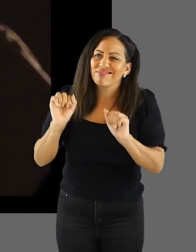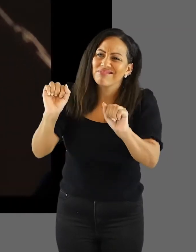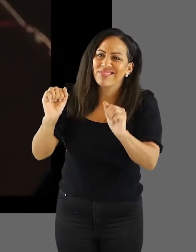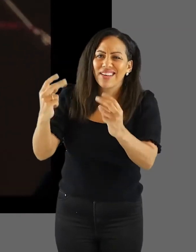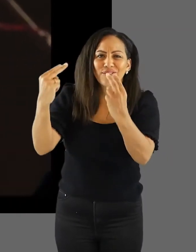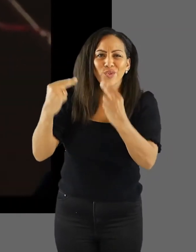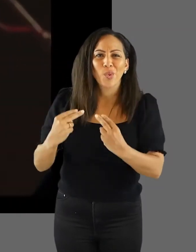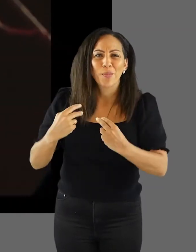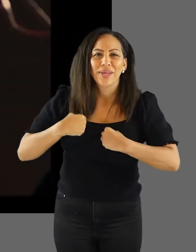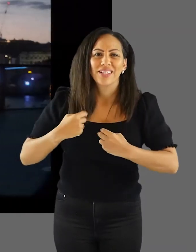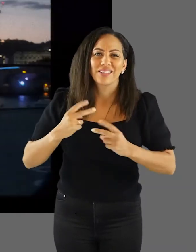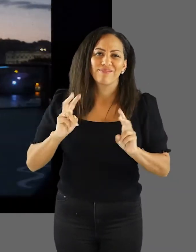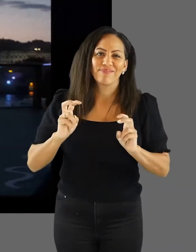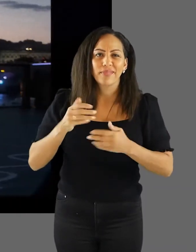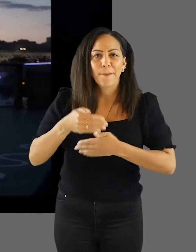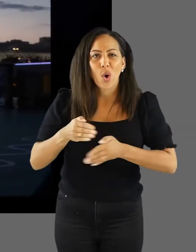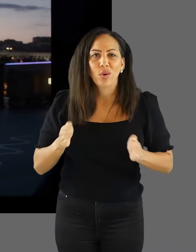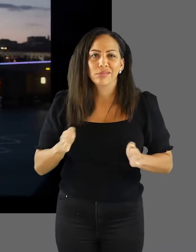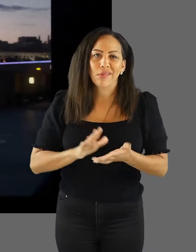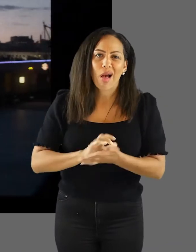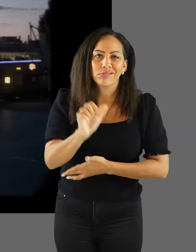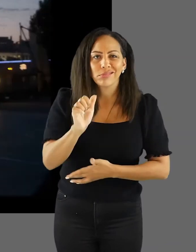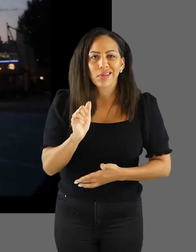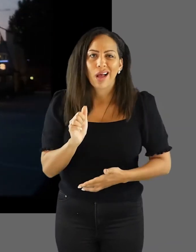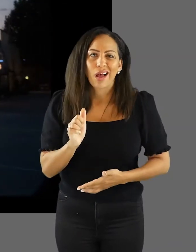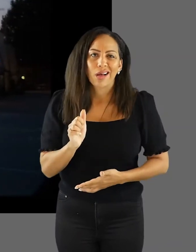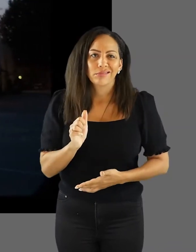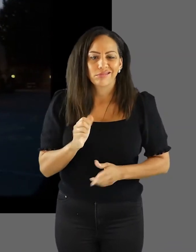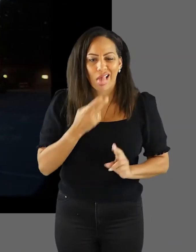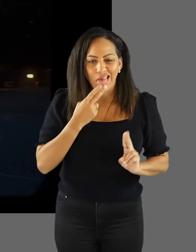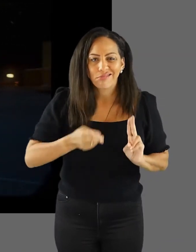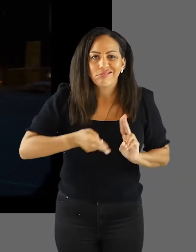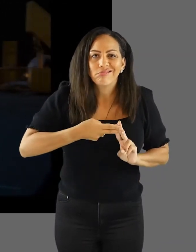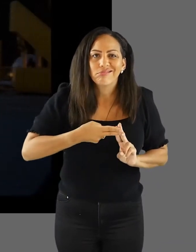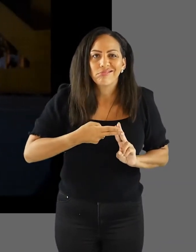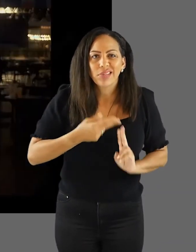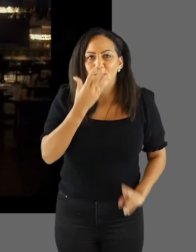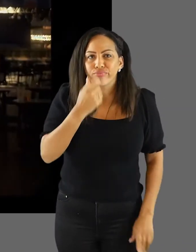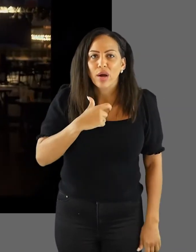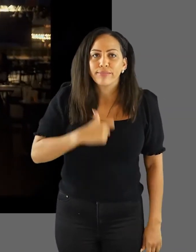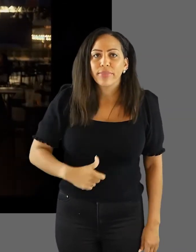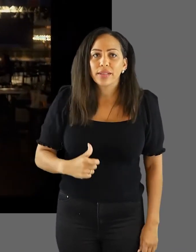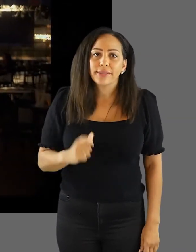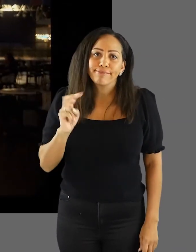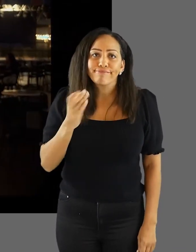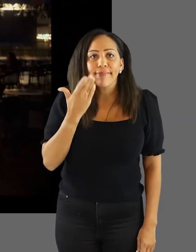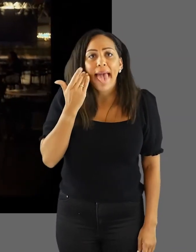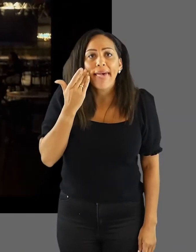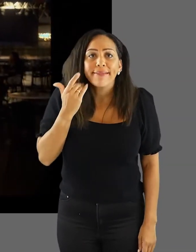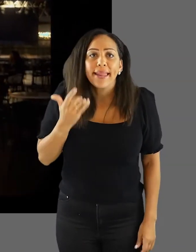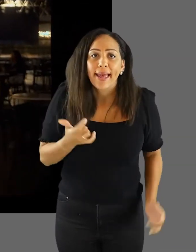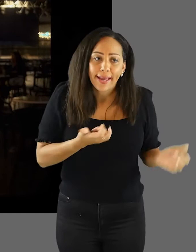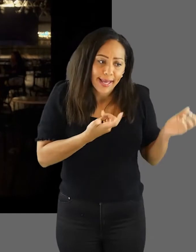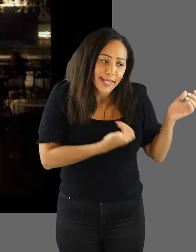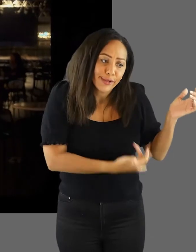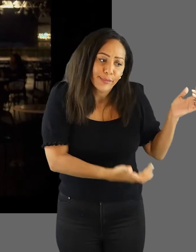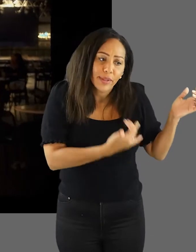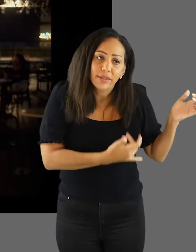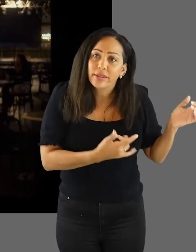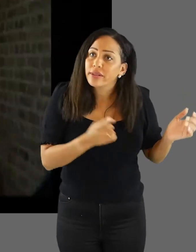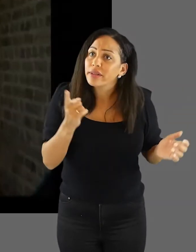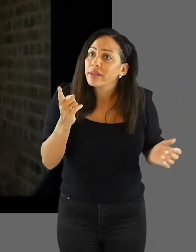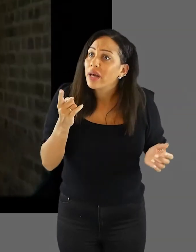UK, so I was being invited by artists to be part of their projects. And that was great, but there was